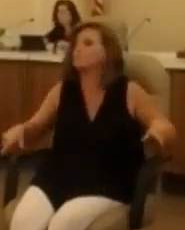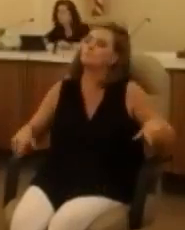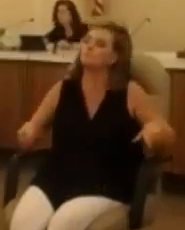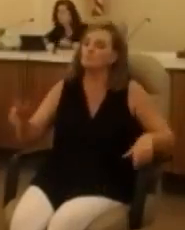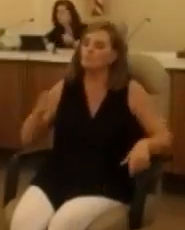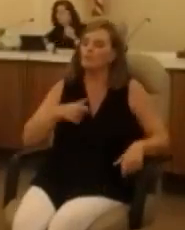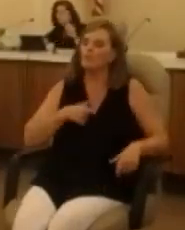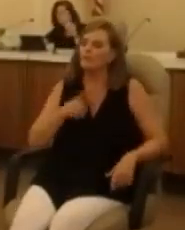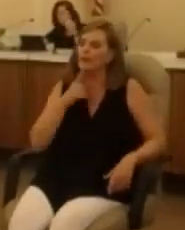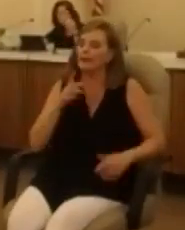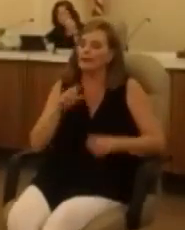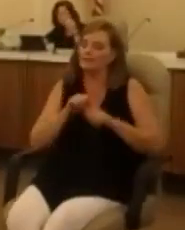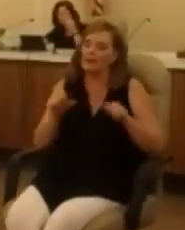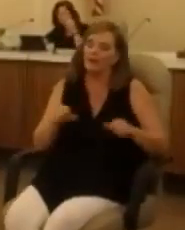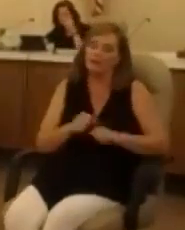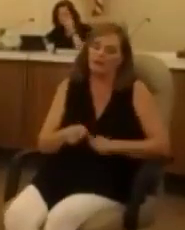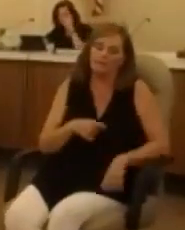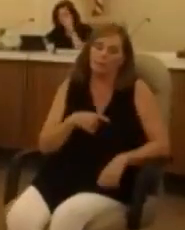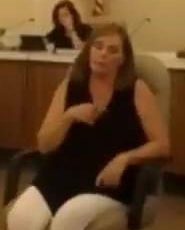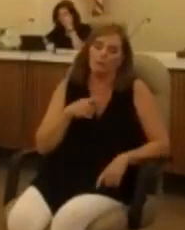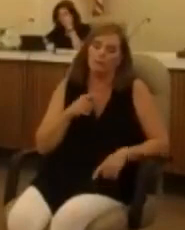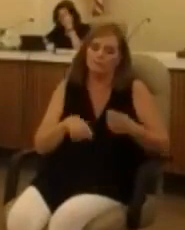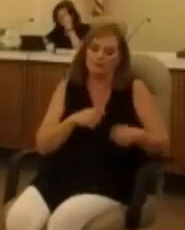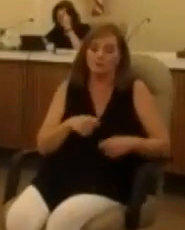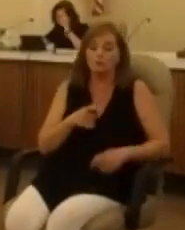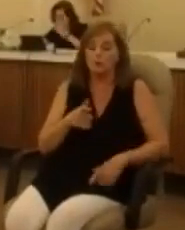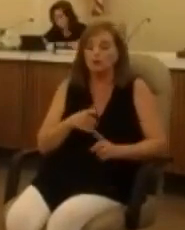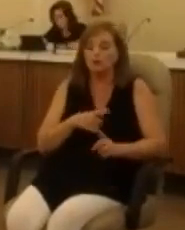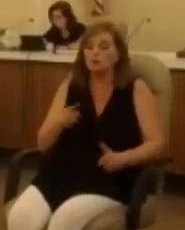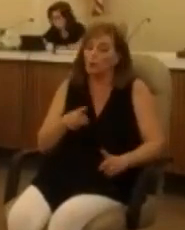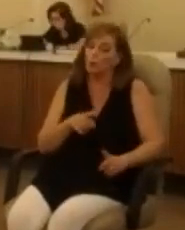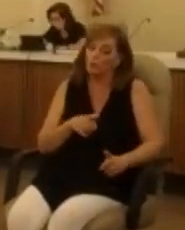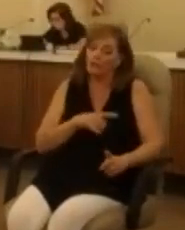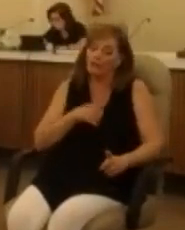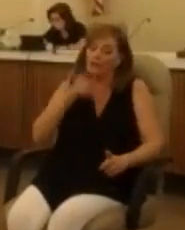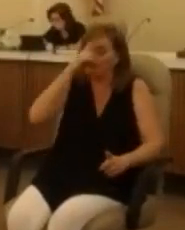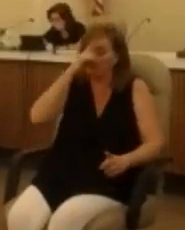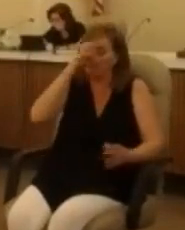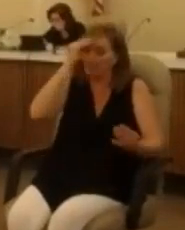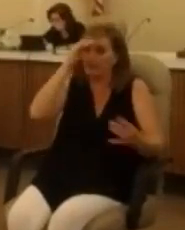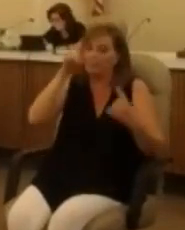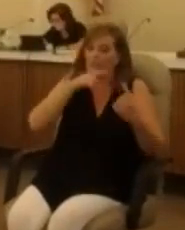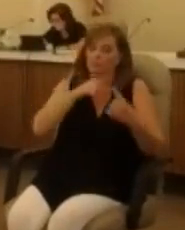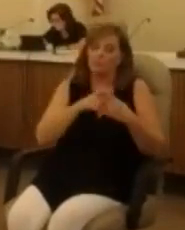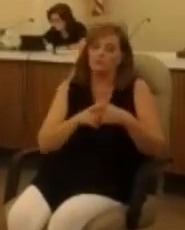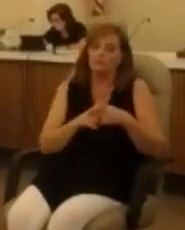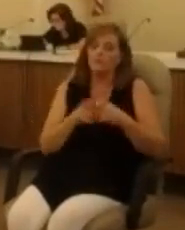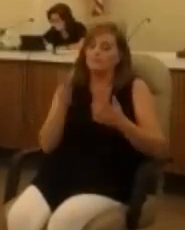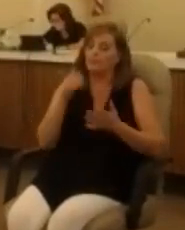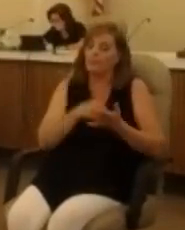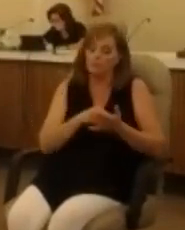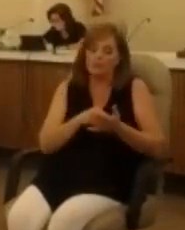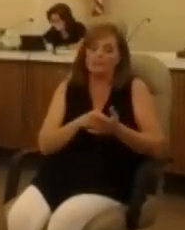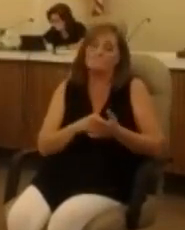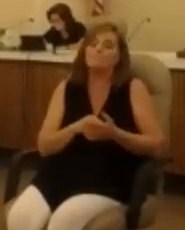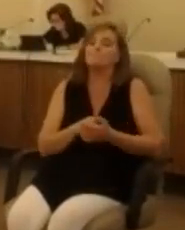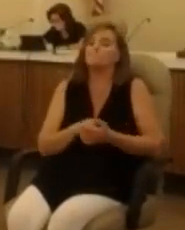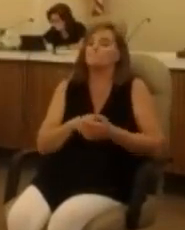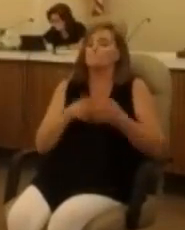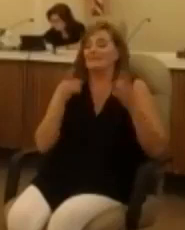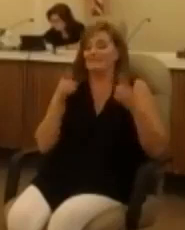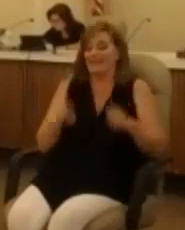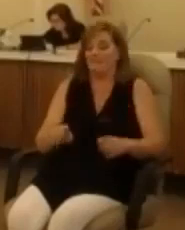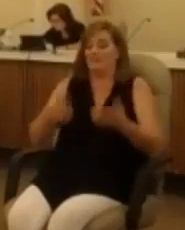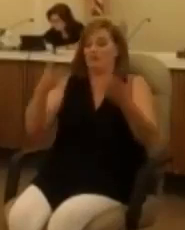bike traffic over it. So they are taking those things into account when they do this stuff. So again, this is happening